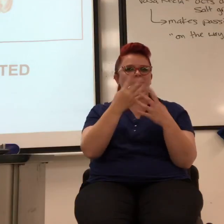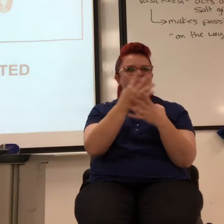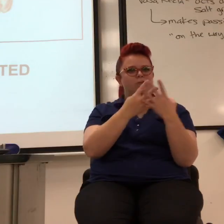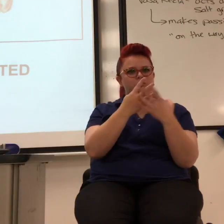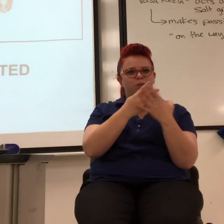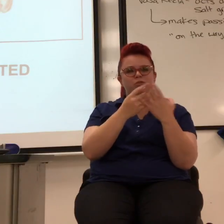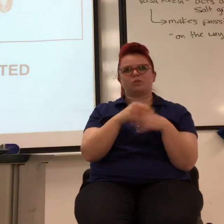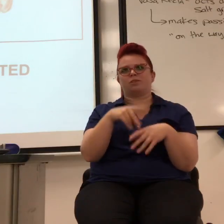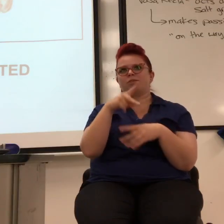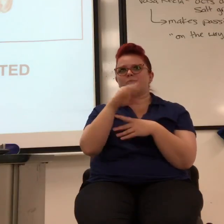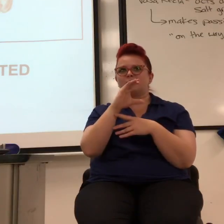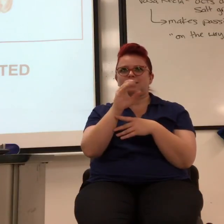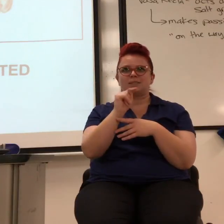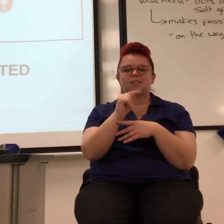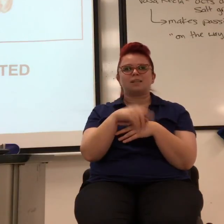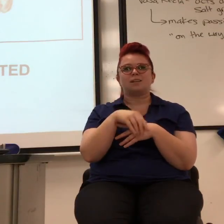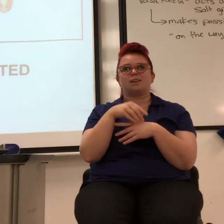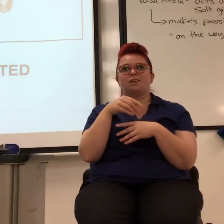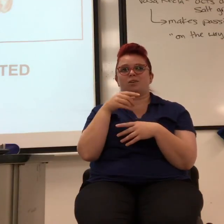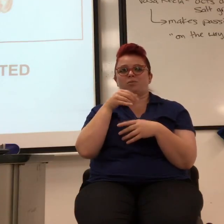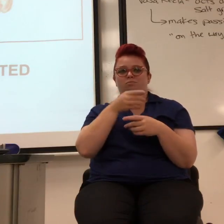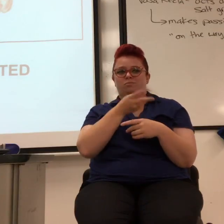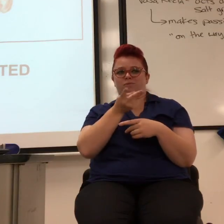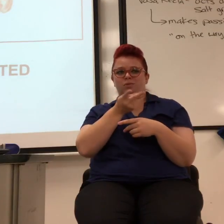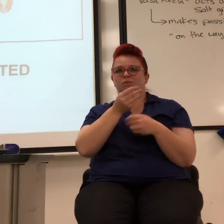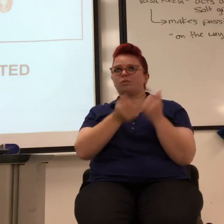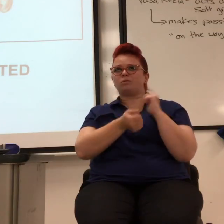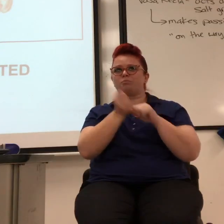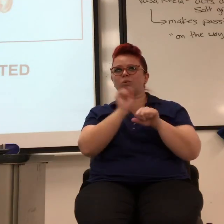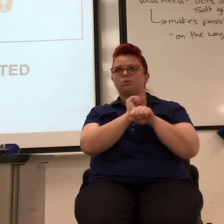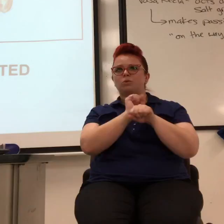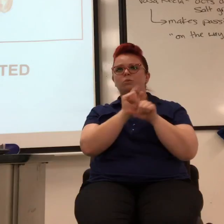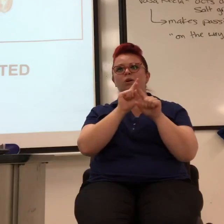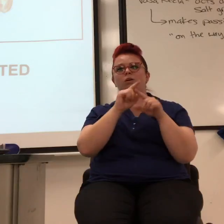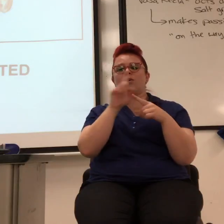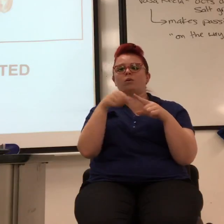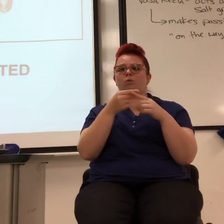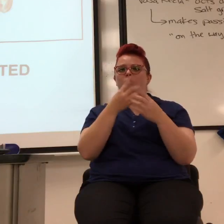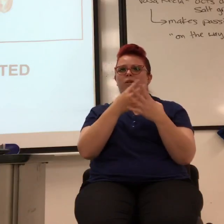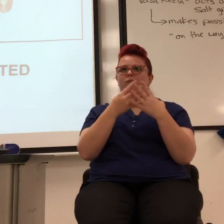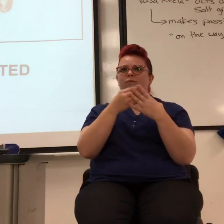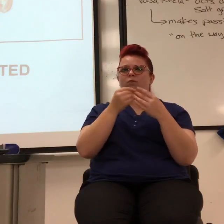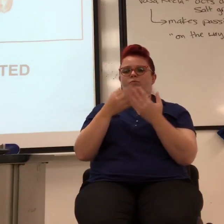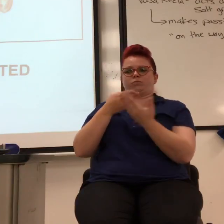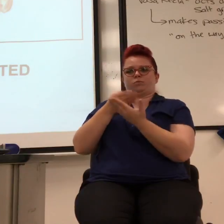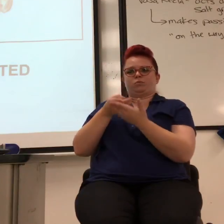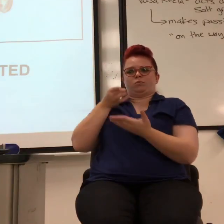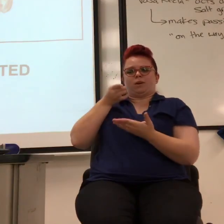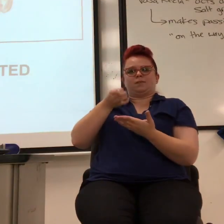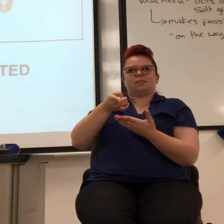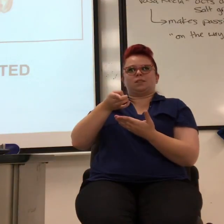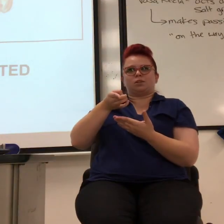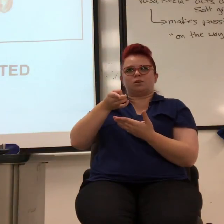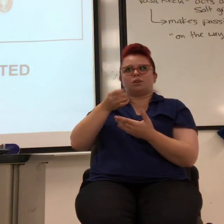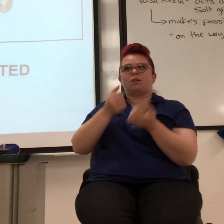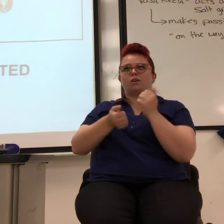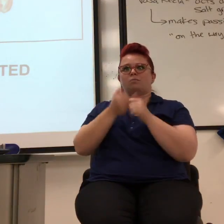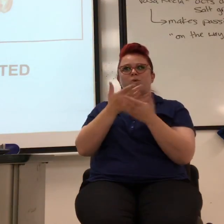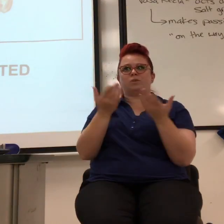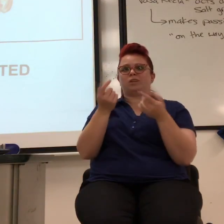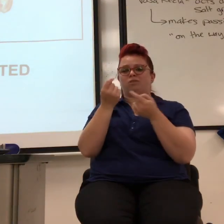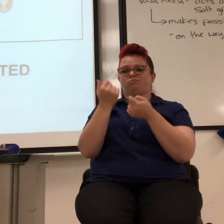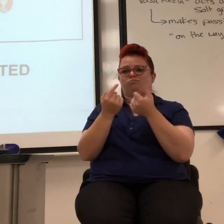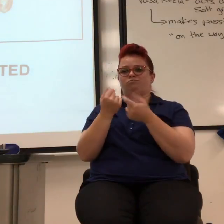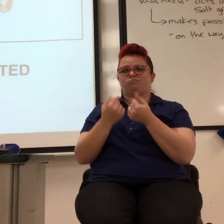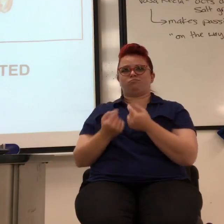talked about the PCT. They did most of the work. By the time the filtrate gets here, most stuff is gone. The only